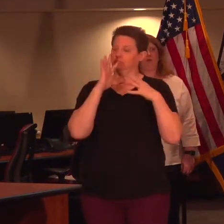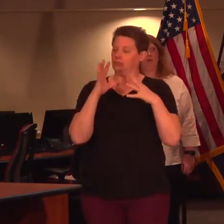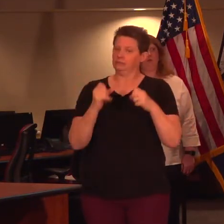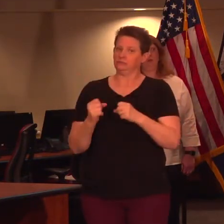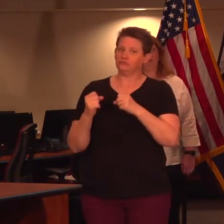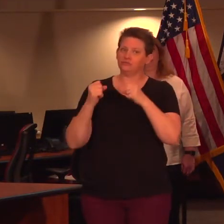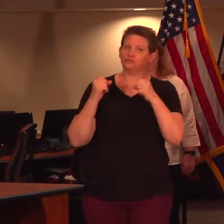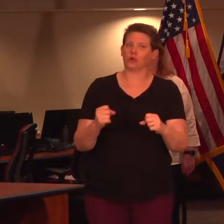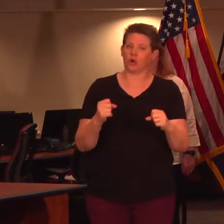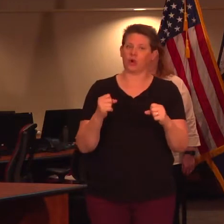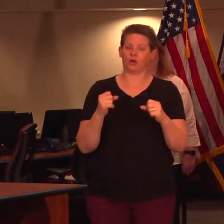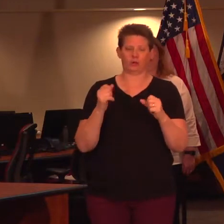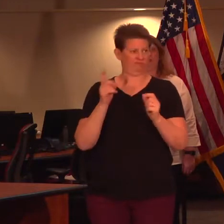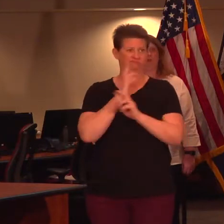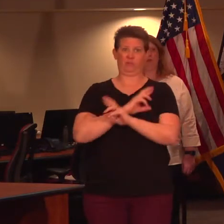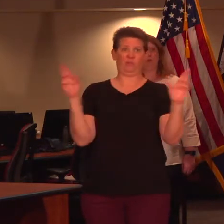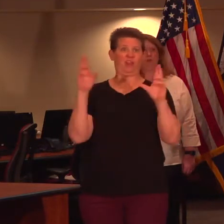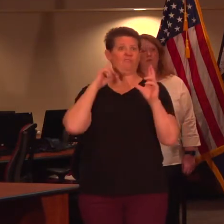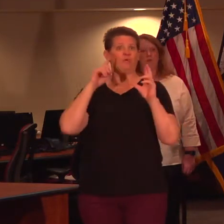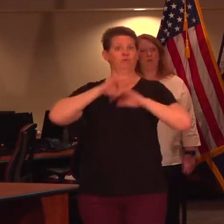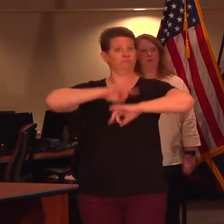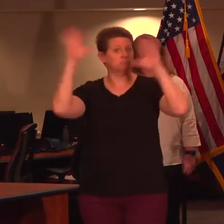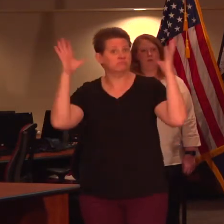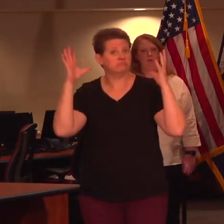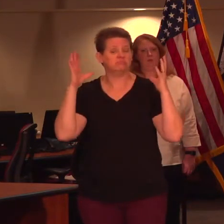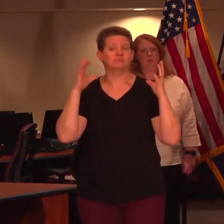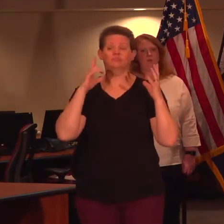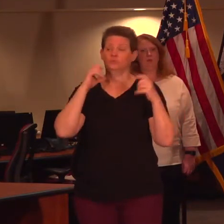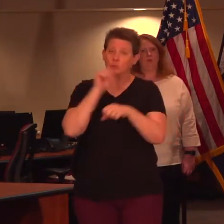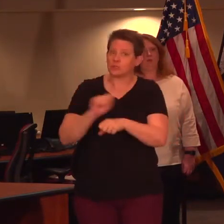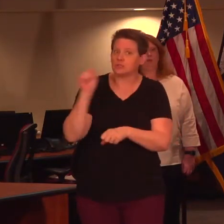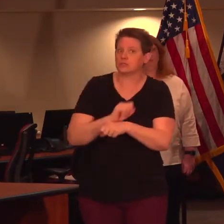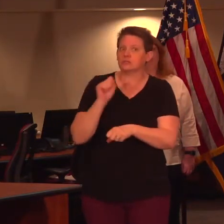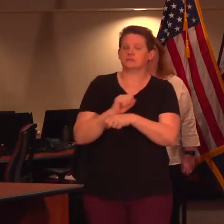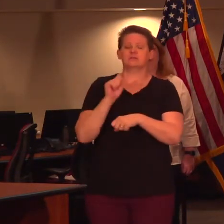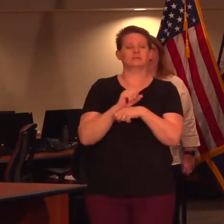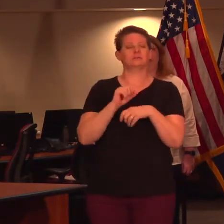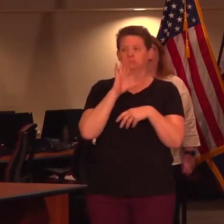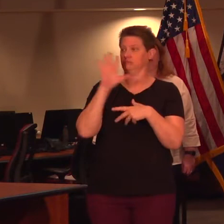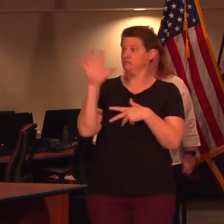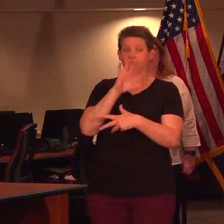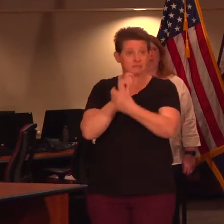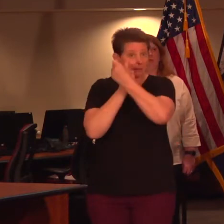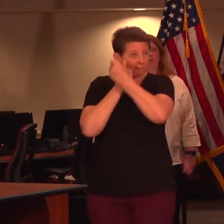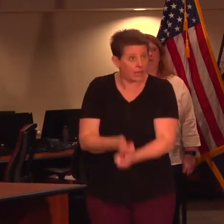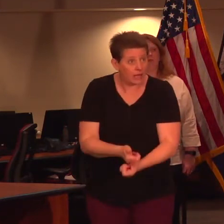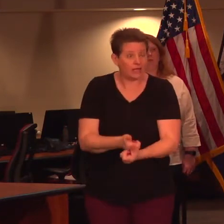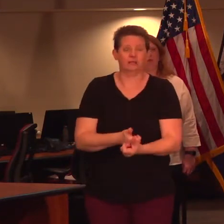strength. We are prepared for the worst. We're working hard. The compliance has been